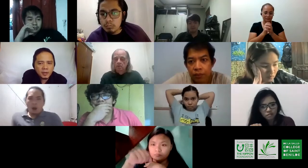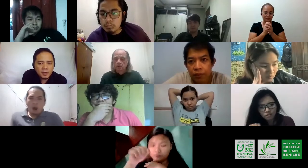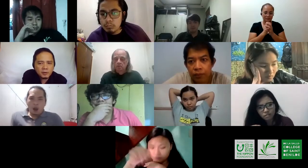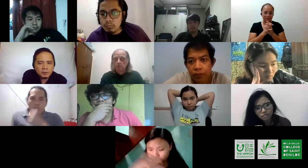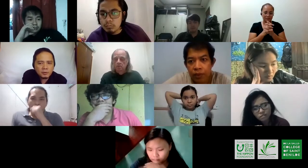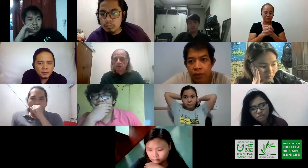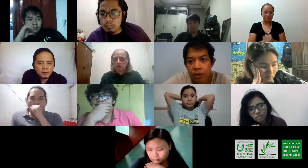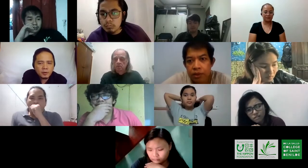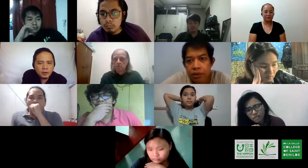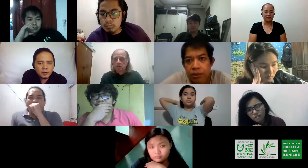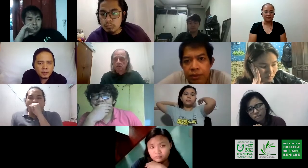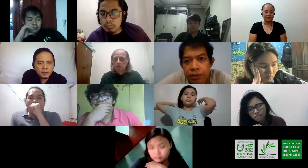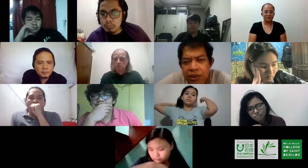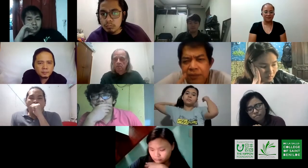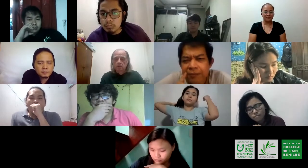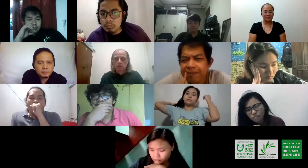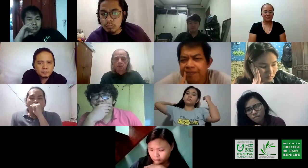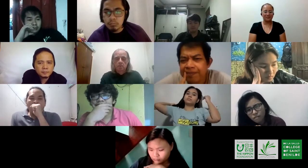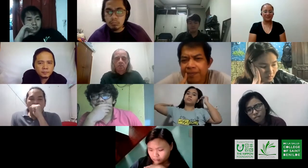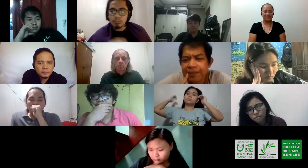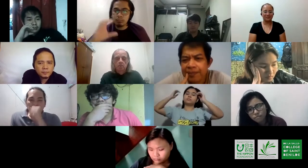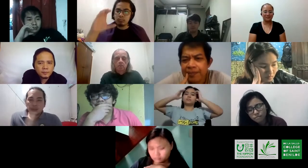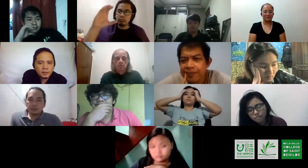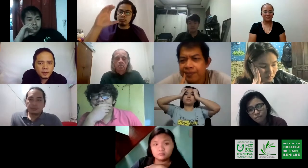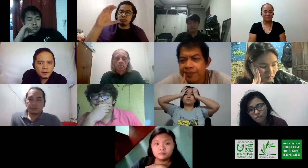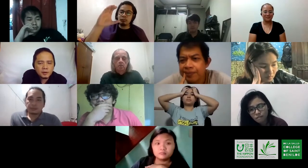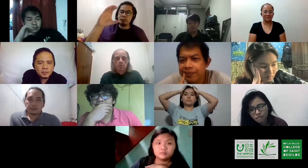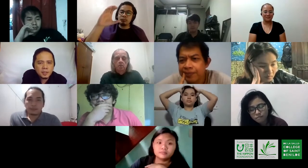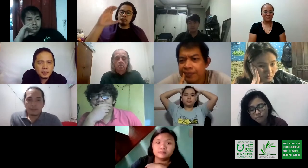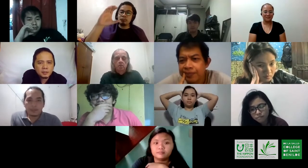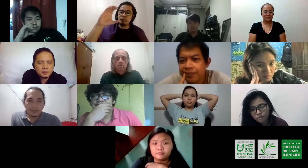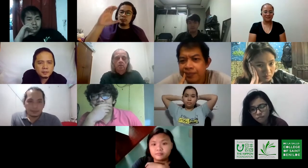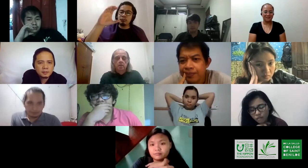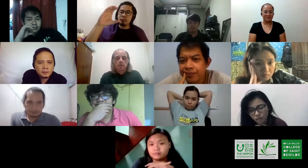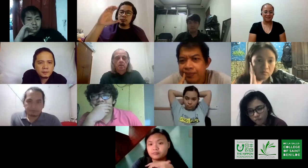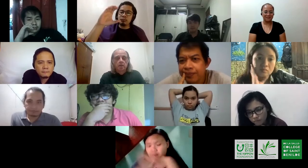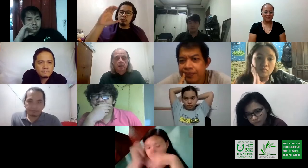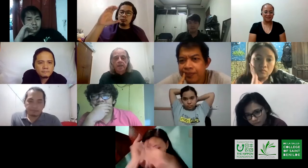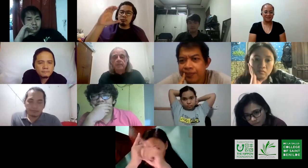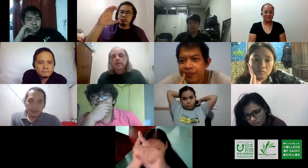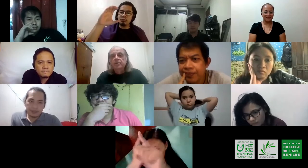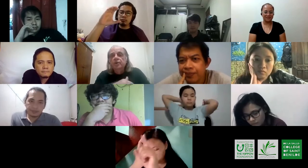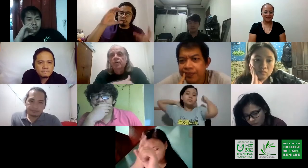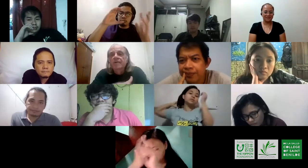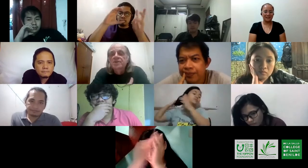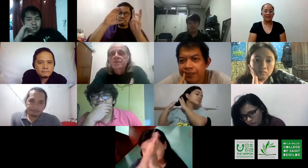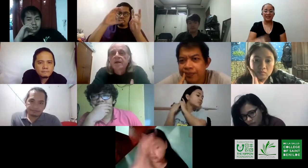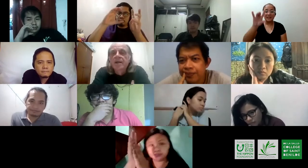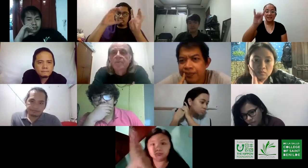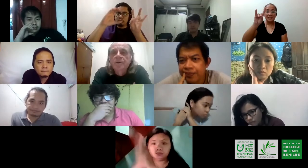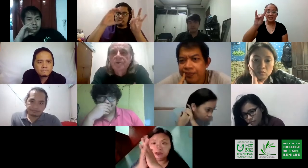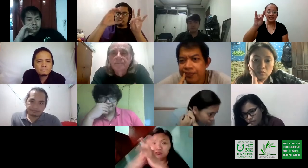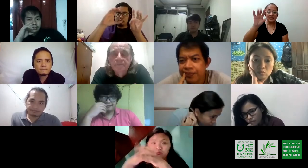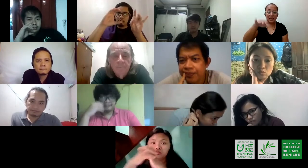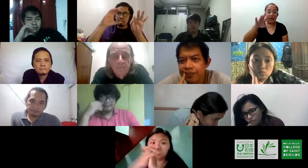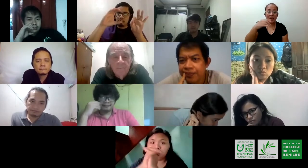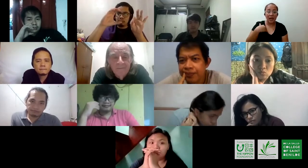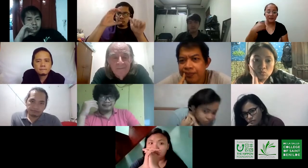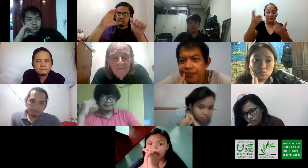out. I don't know what's going on here. I don't understand. Yami, do you have a sign